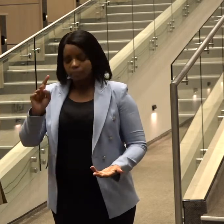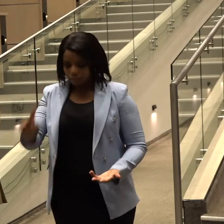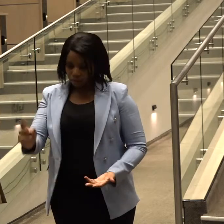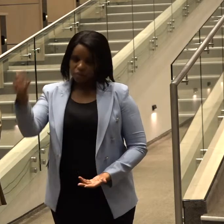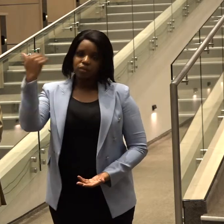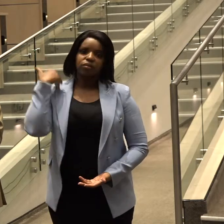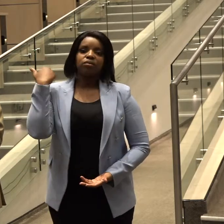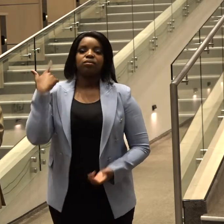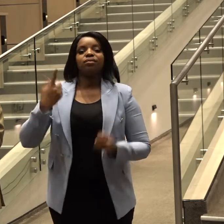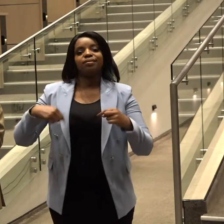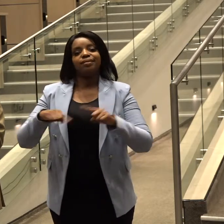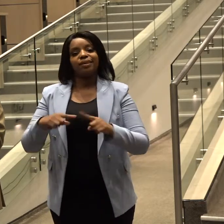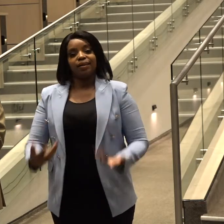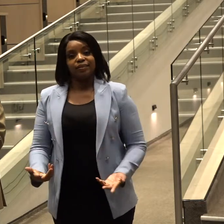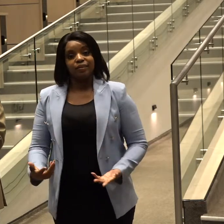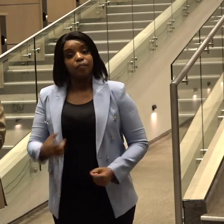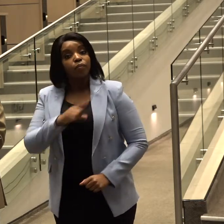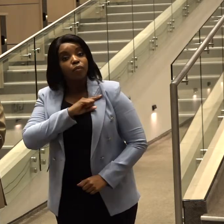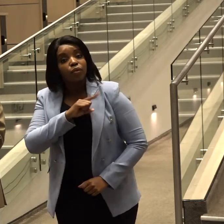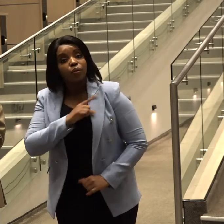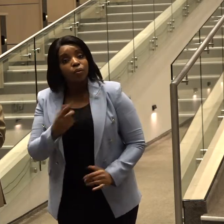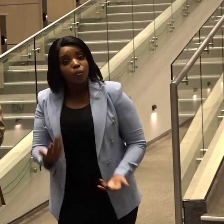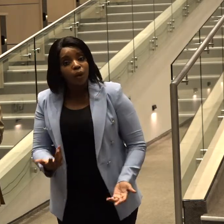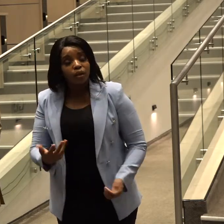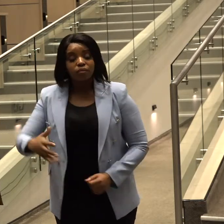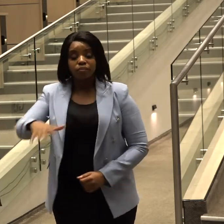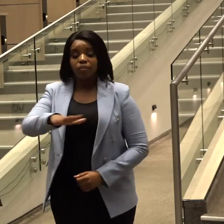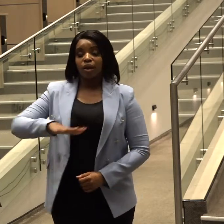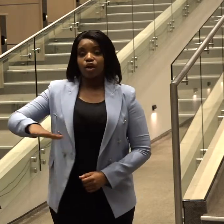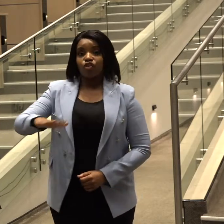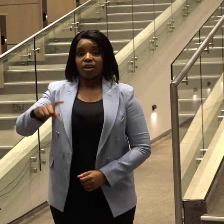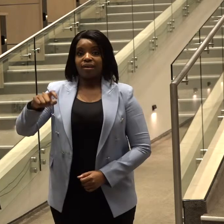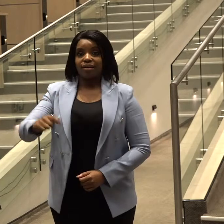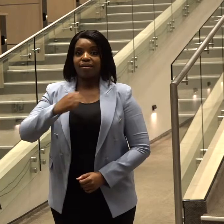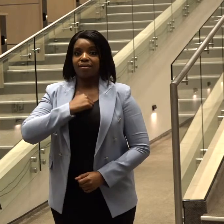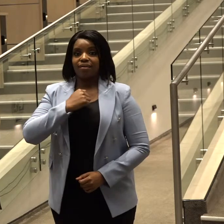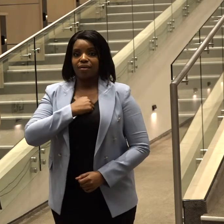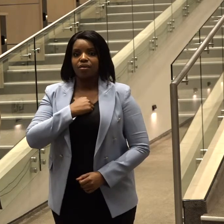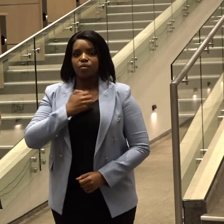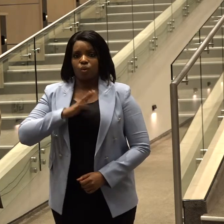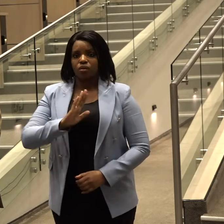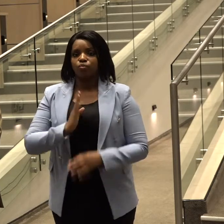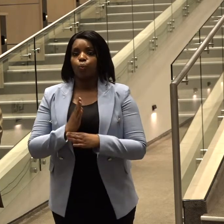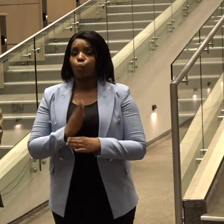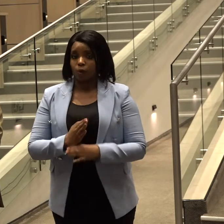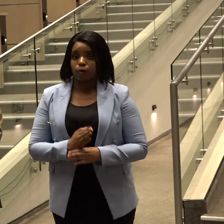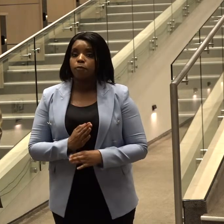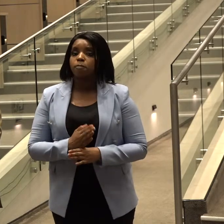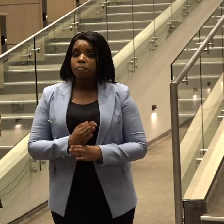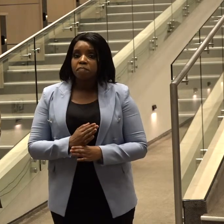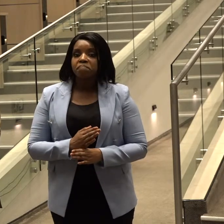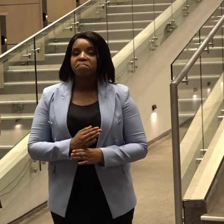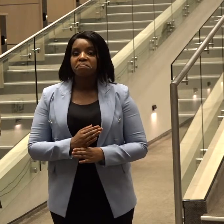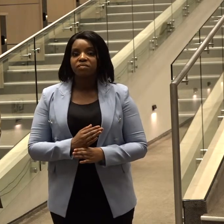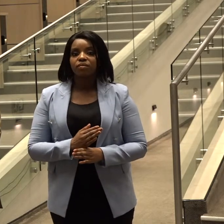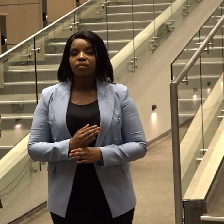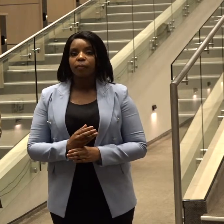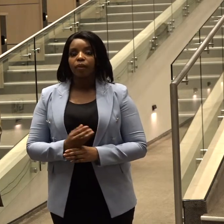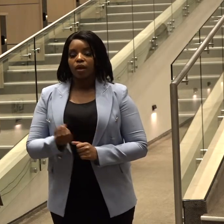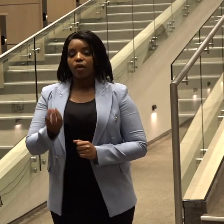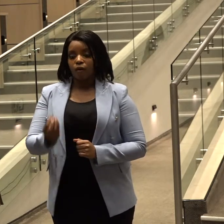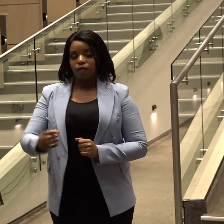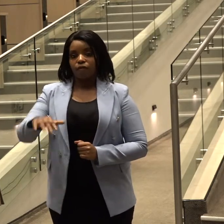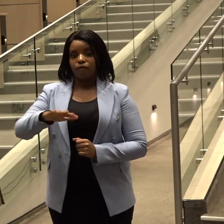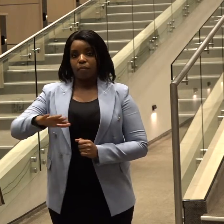because in our area we need employment there is a station